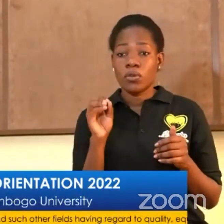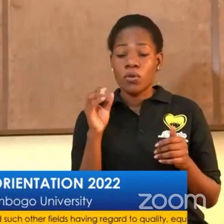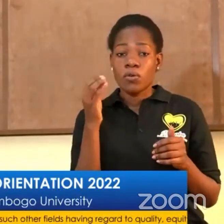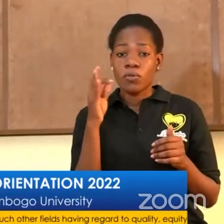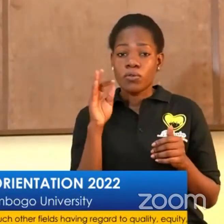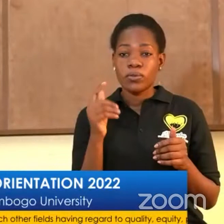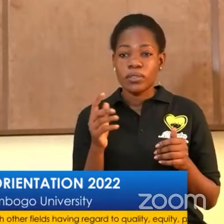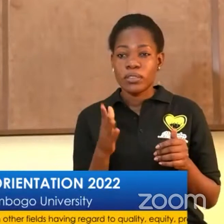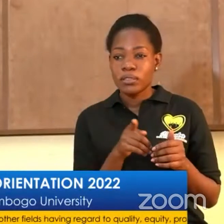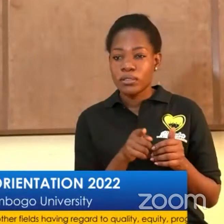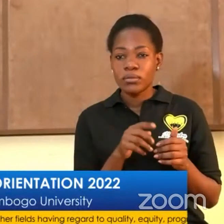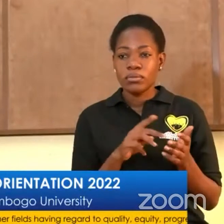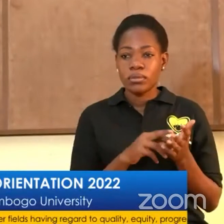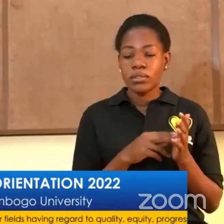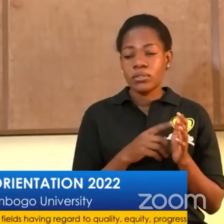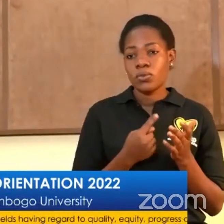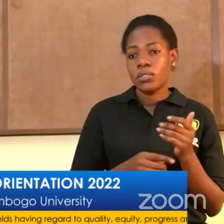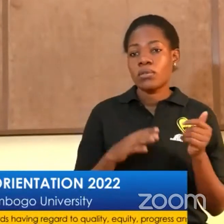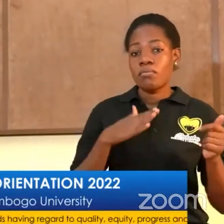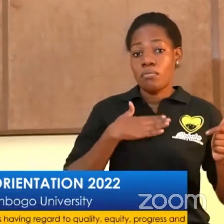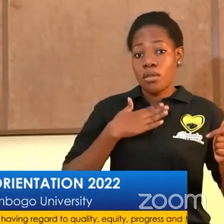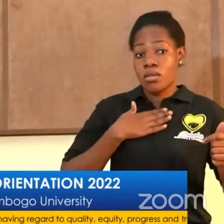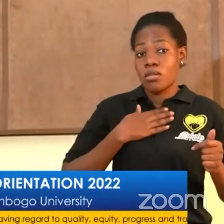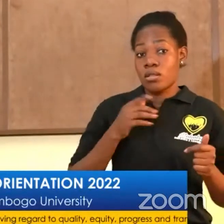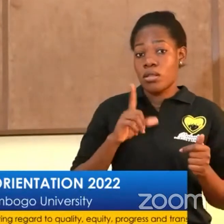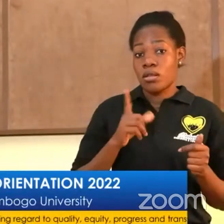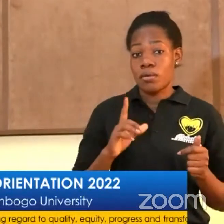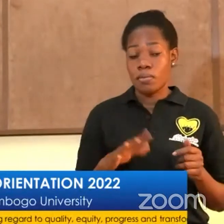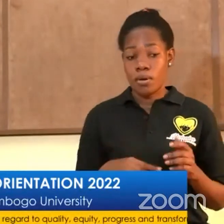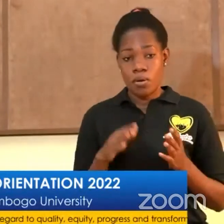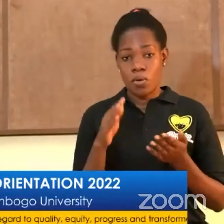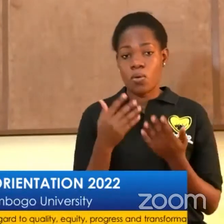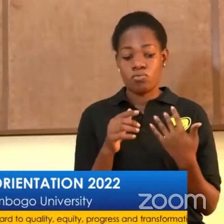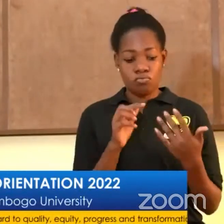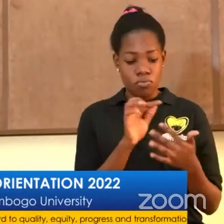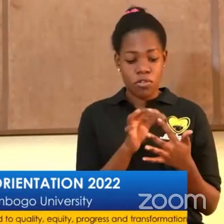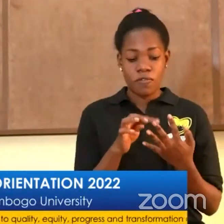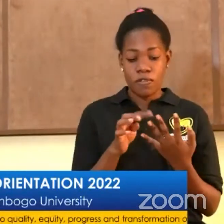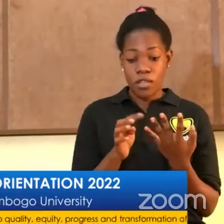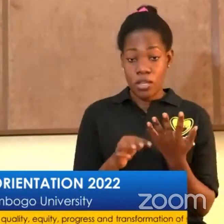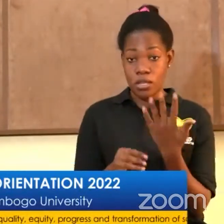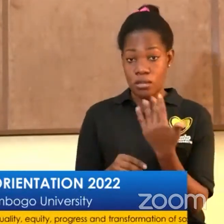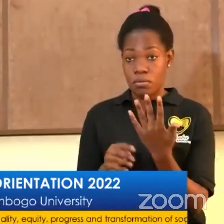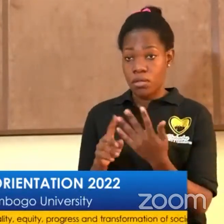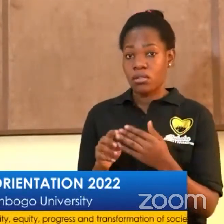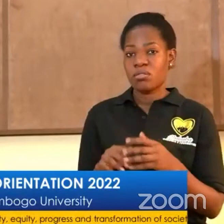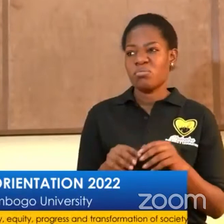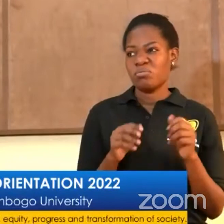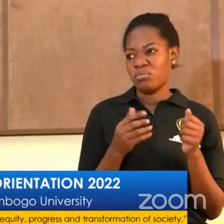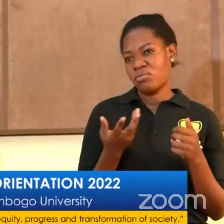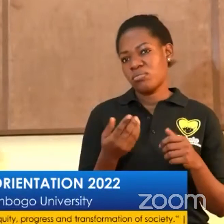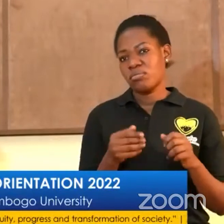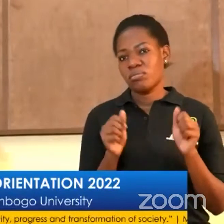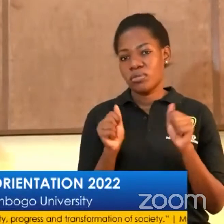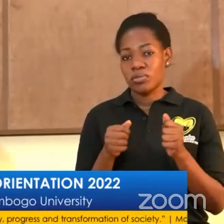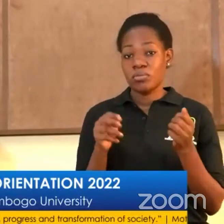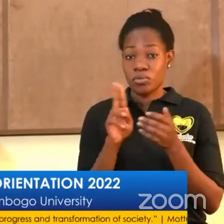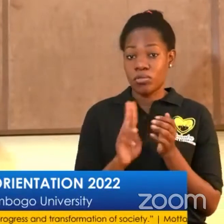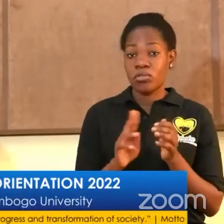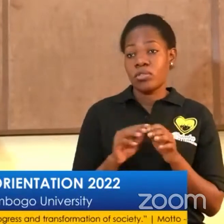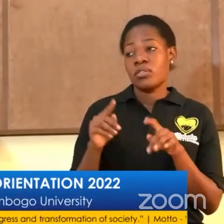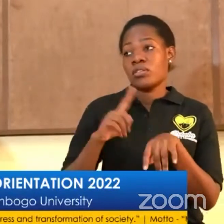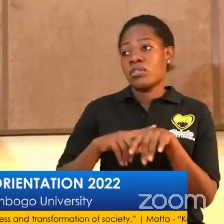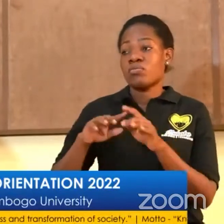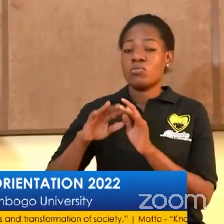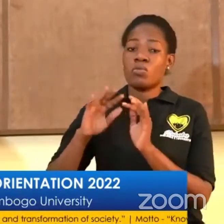for My Library on Fingertips. There's a tool that you can use when you are at home and you can still access the library.